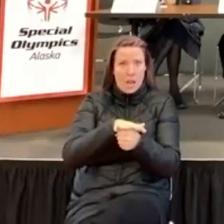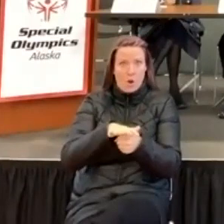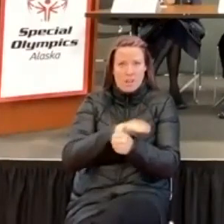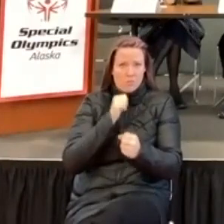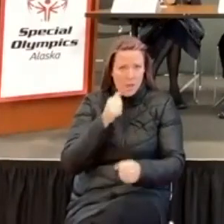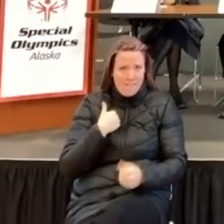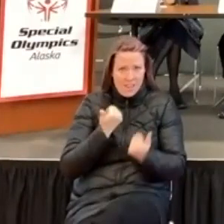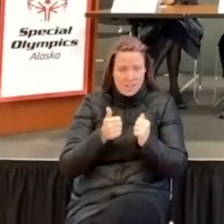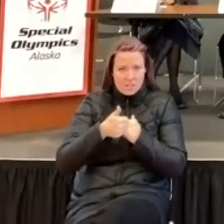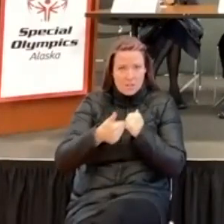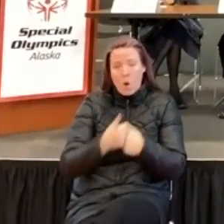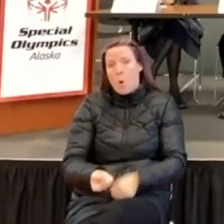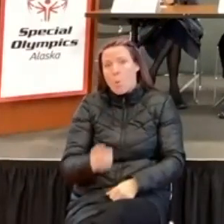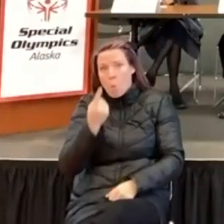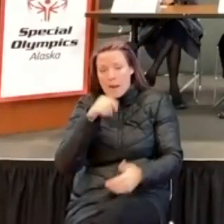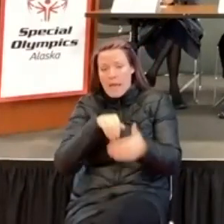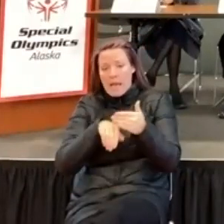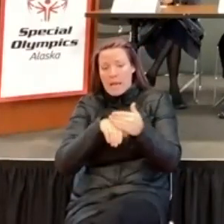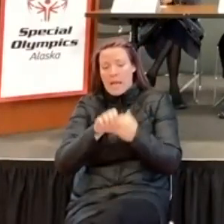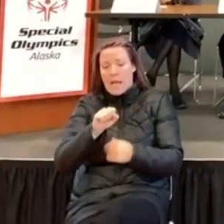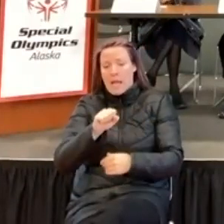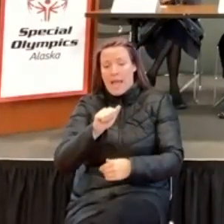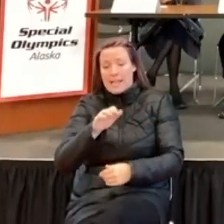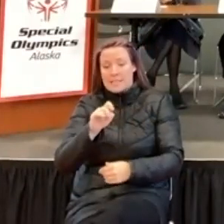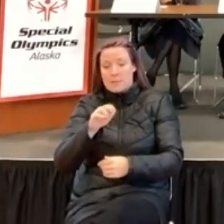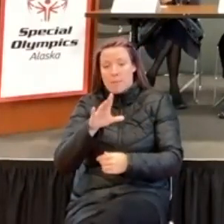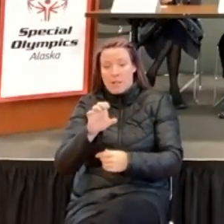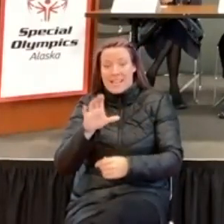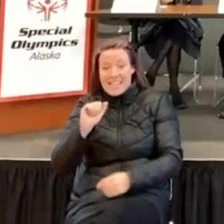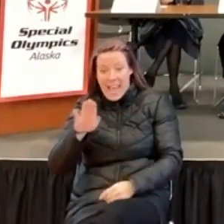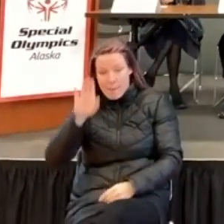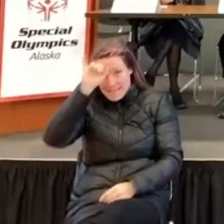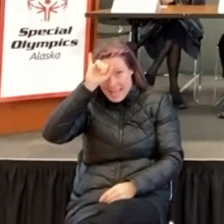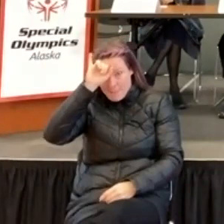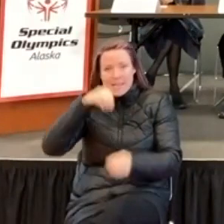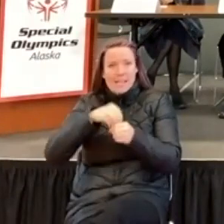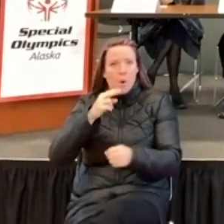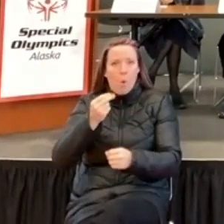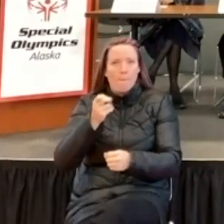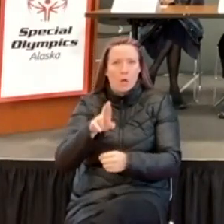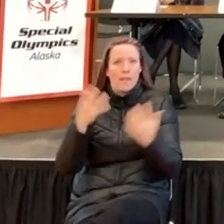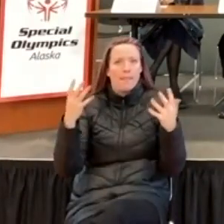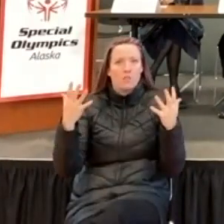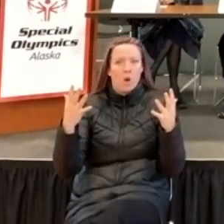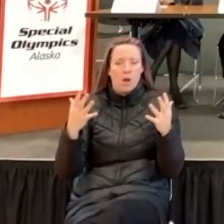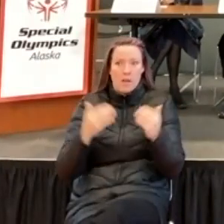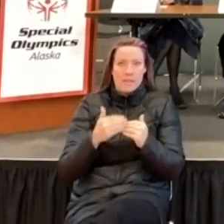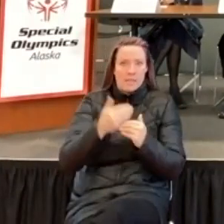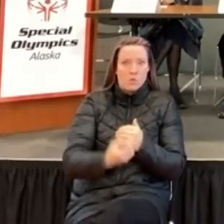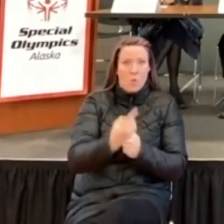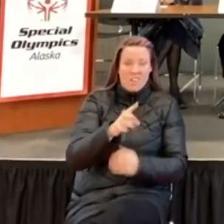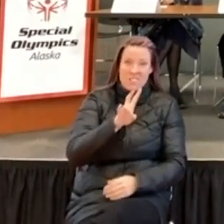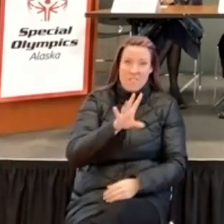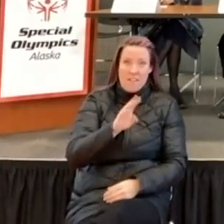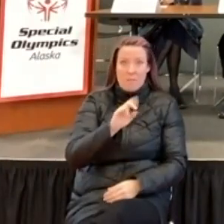have one accessible cab in Homer. And the next one isn't until you go 75 miles